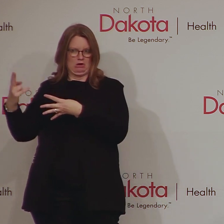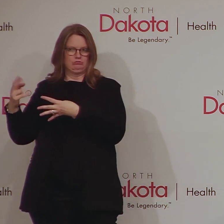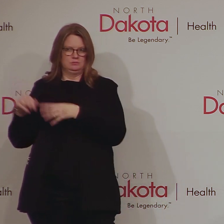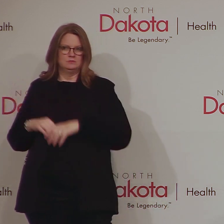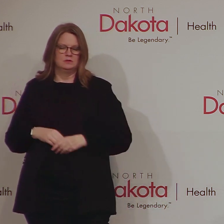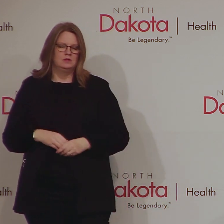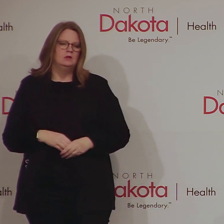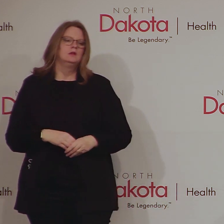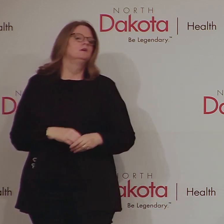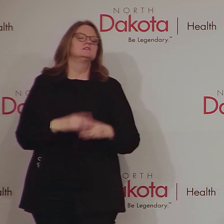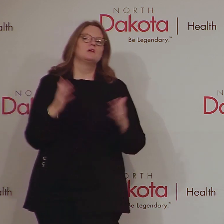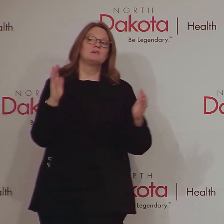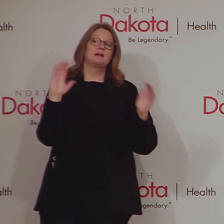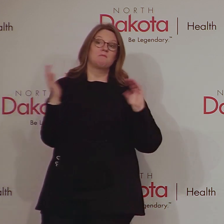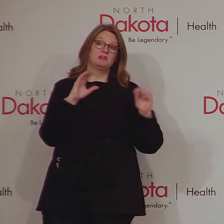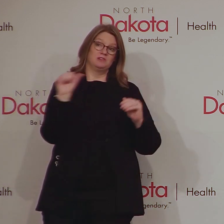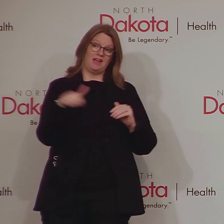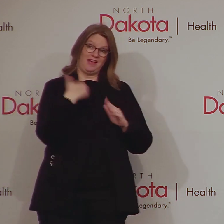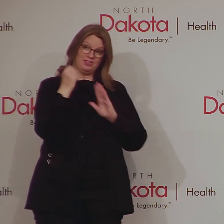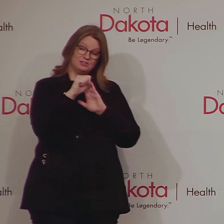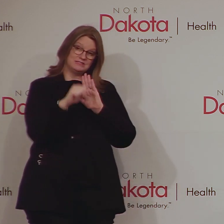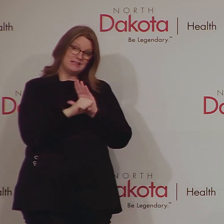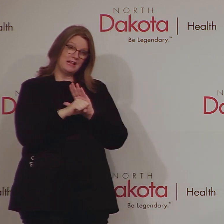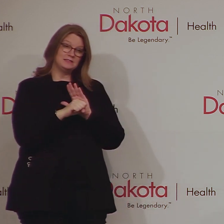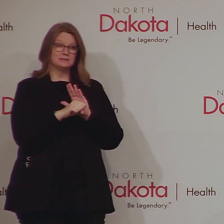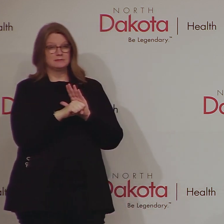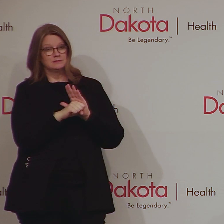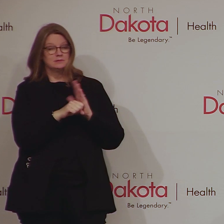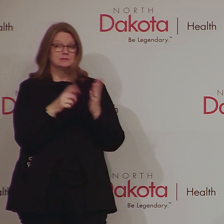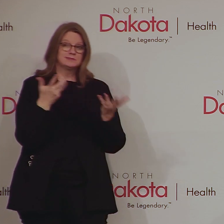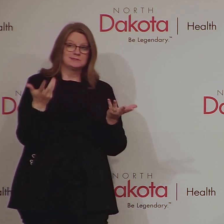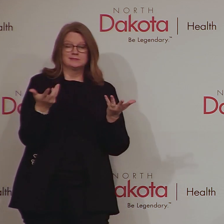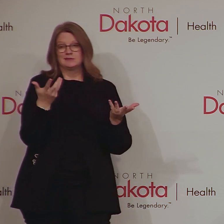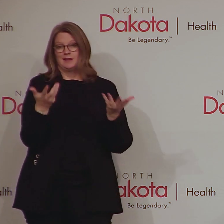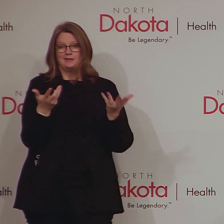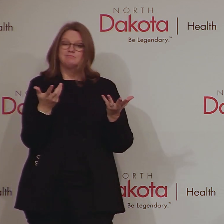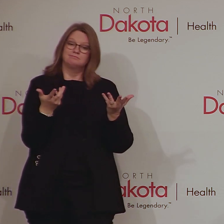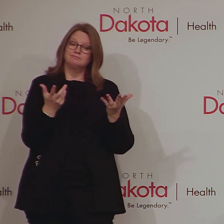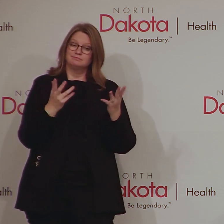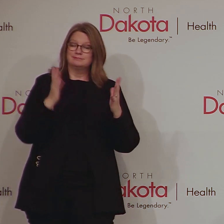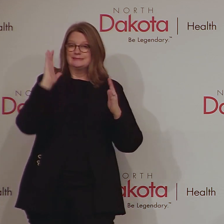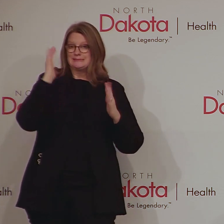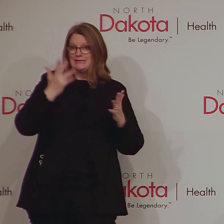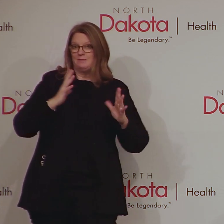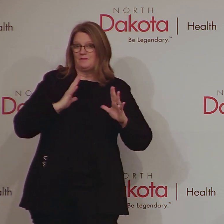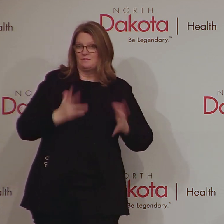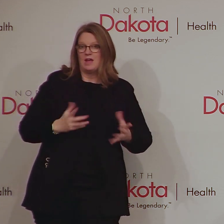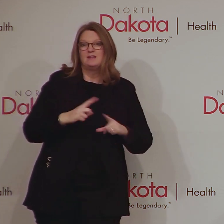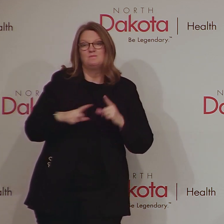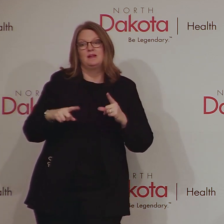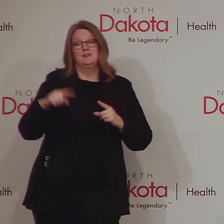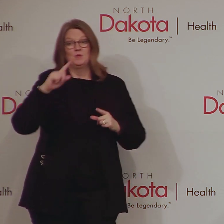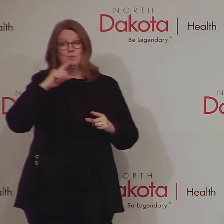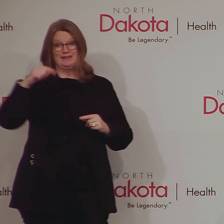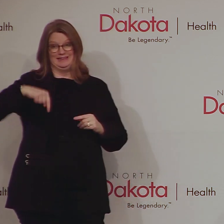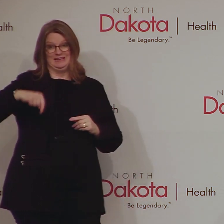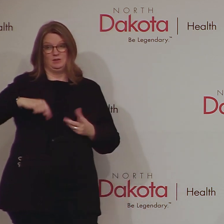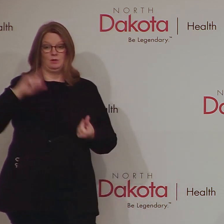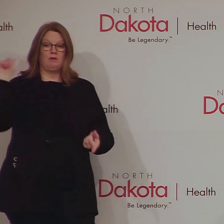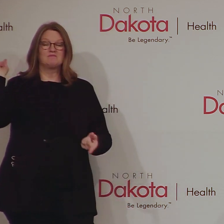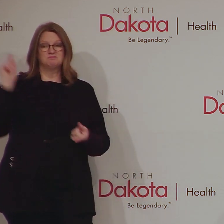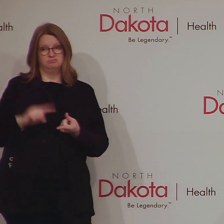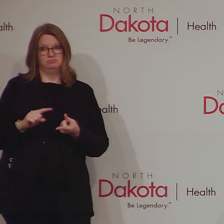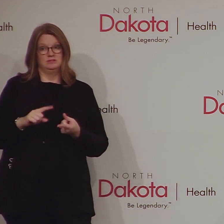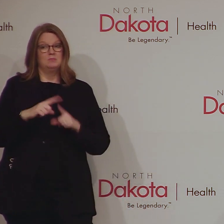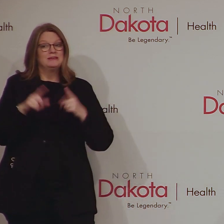relative to all other states, but relative to where you'd like to be in terms of cases, we would like to have far less cases, and we remain in the